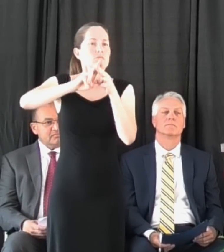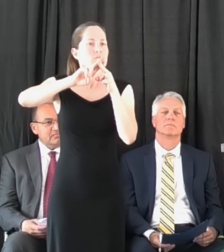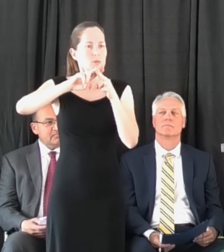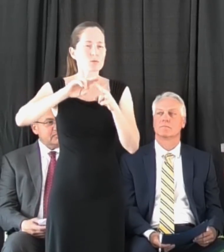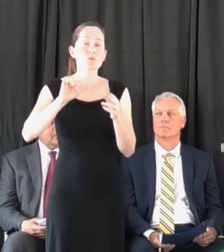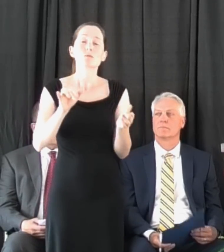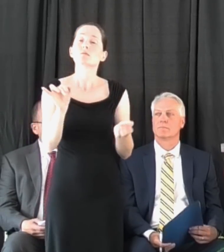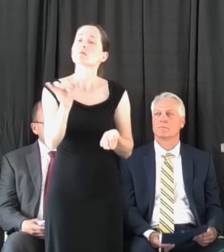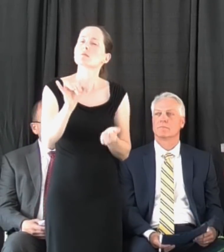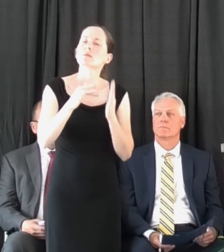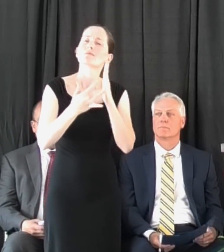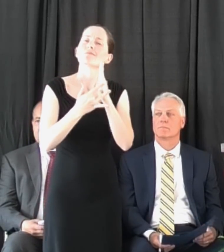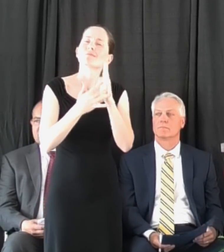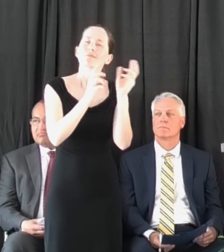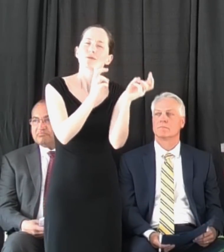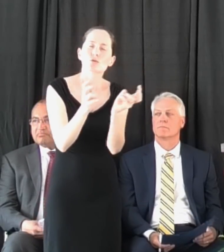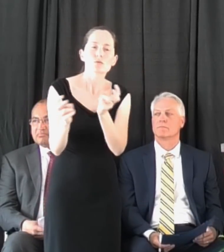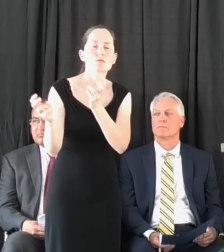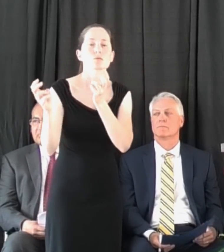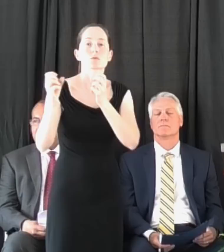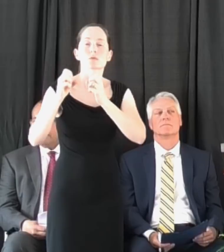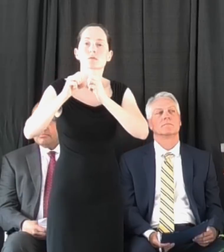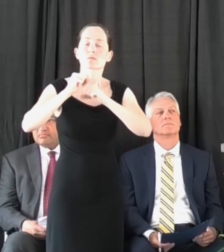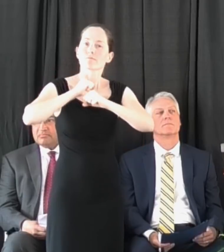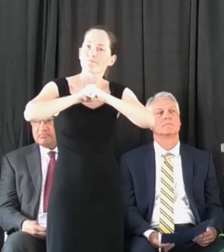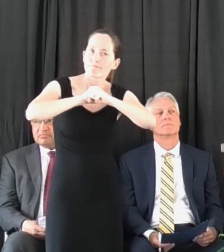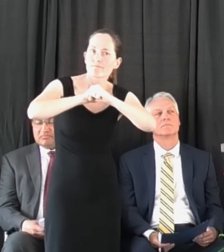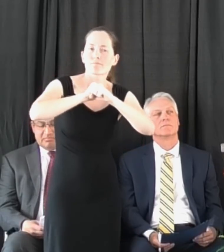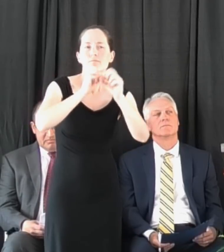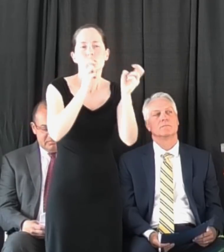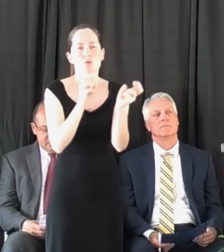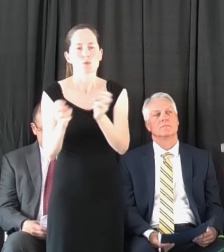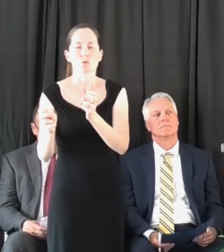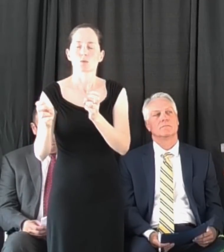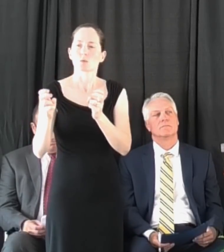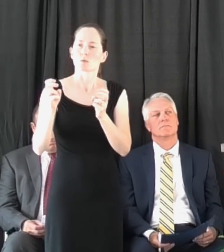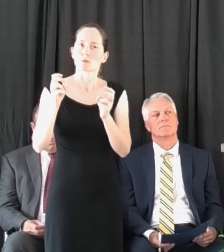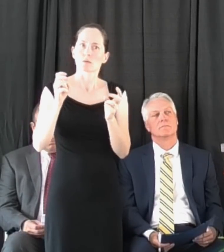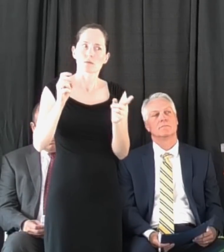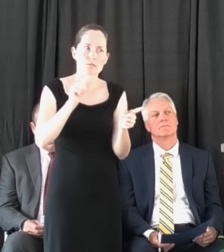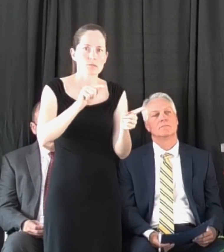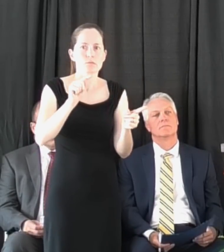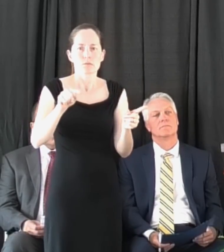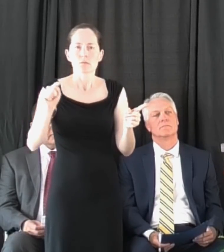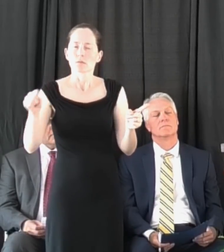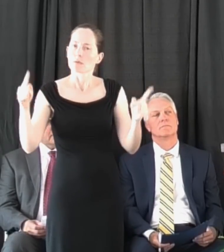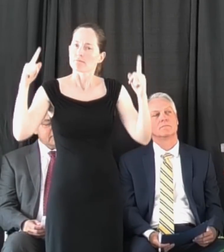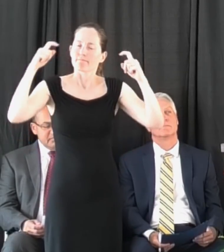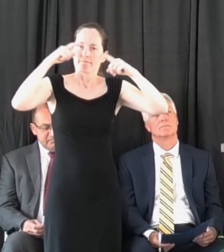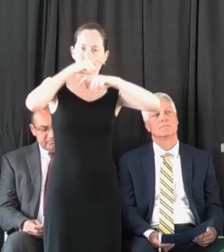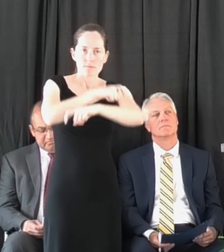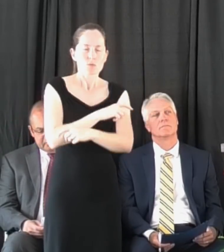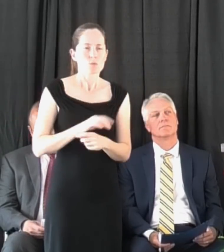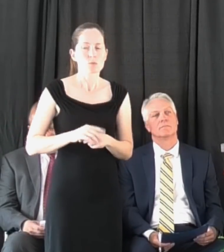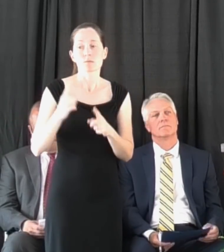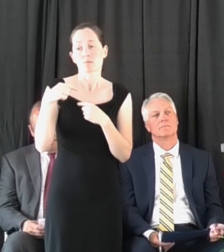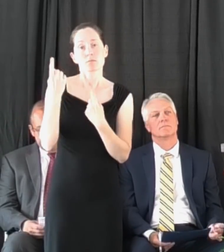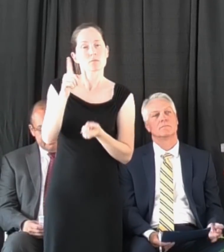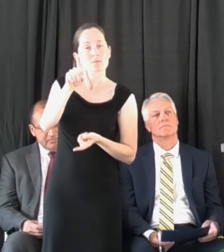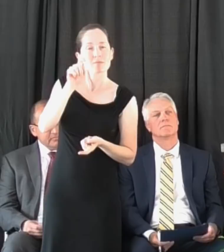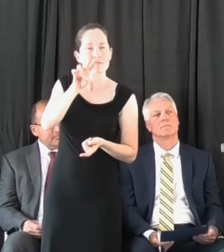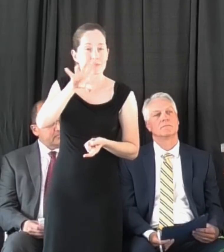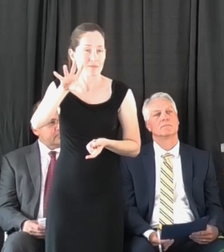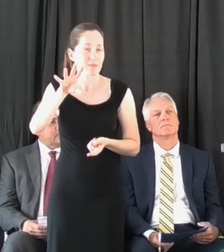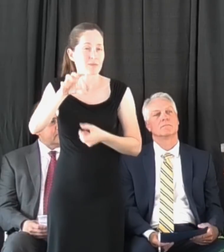issues have become increasingly sophisticated and challenging. Over the 175 years, the court has had some renovations